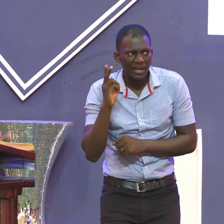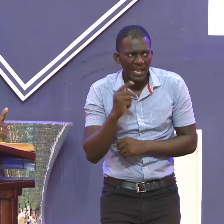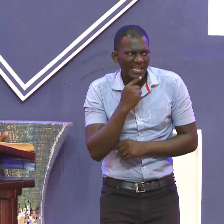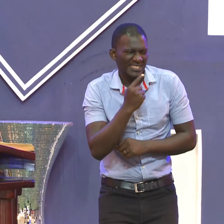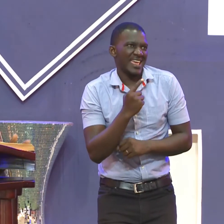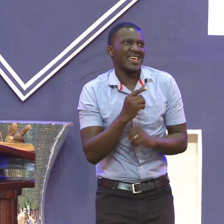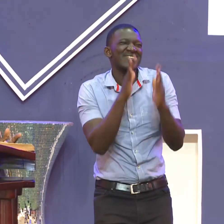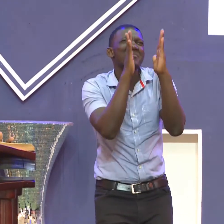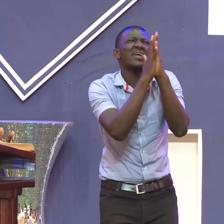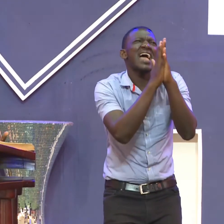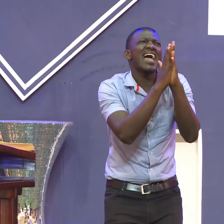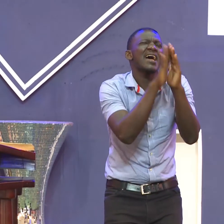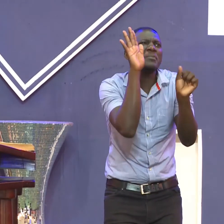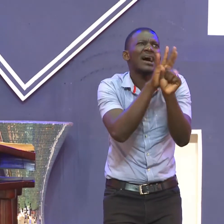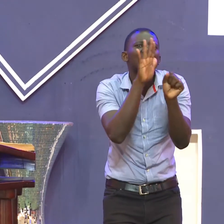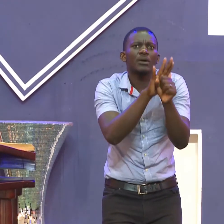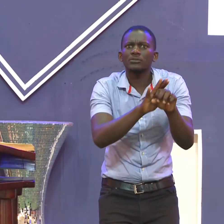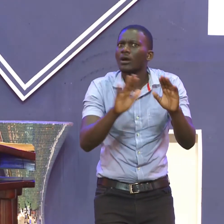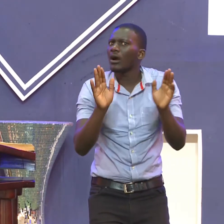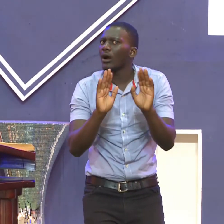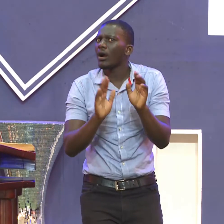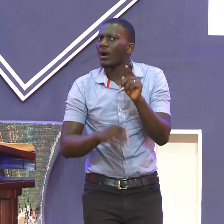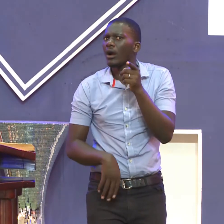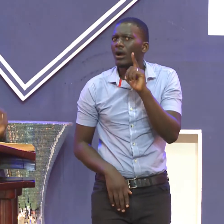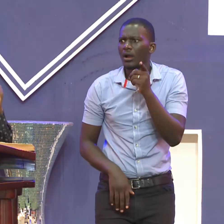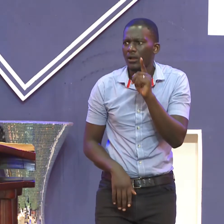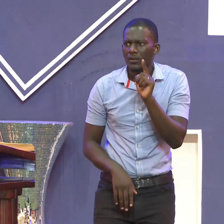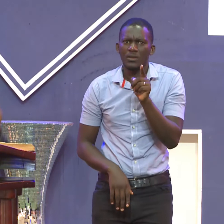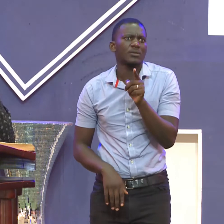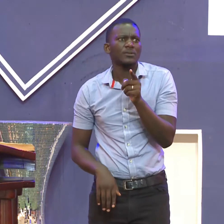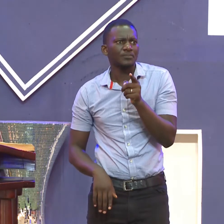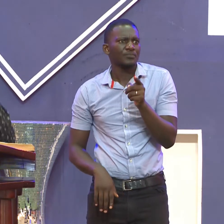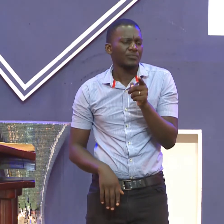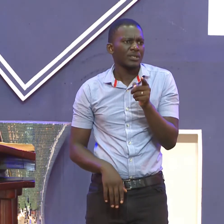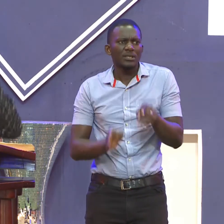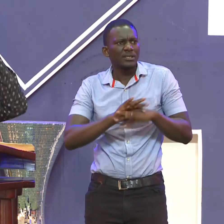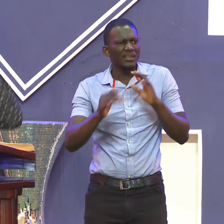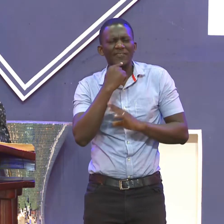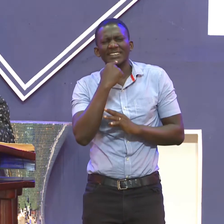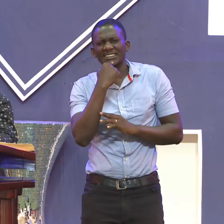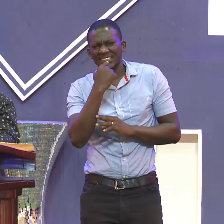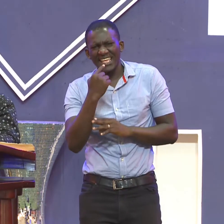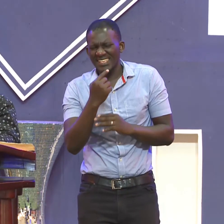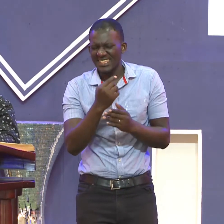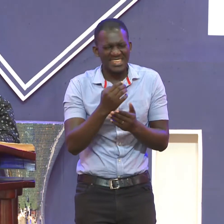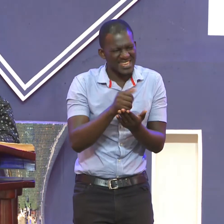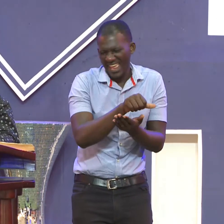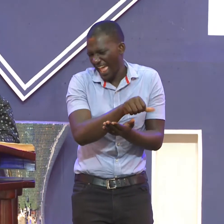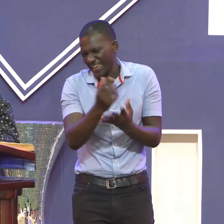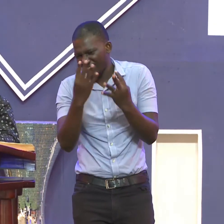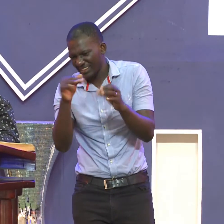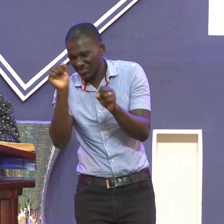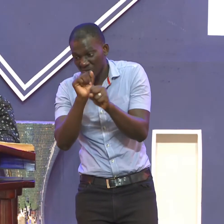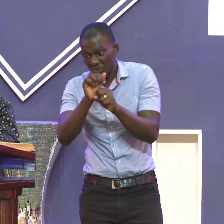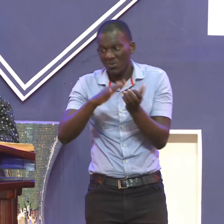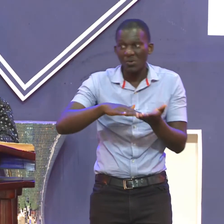nnyo. He has not said that always pray a lot. Tagambye kintu kirala nti okikolanga nnyo. He has not said any other thing